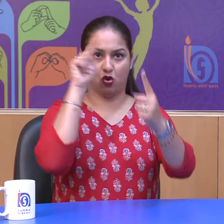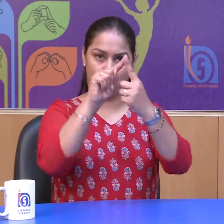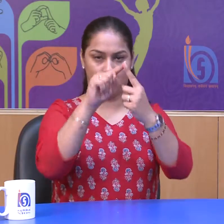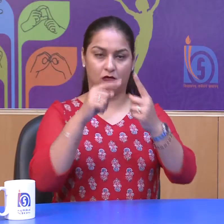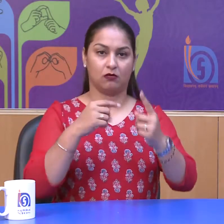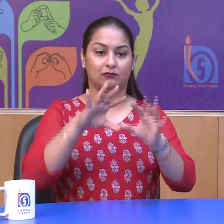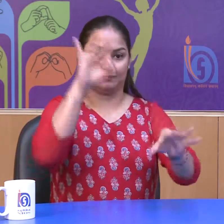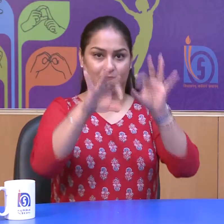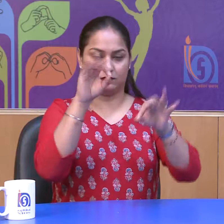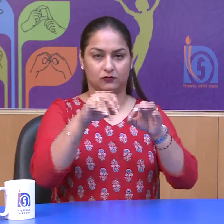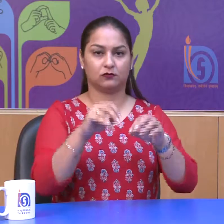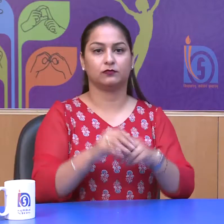Two, indirect elections.